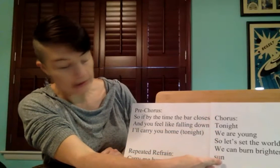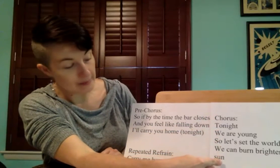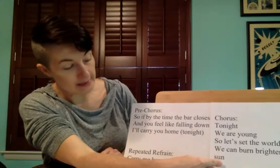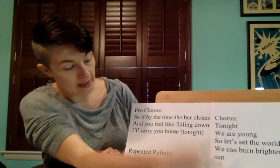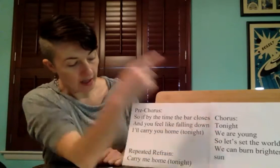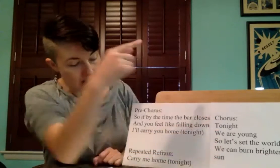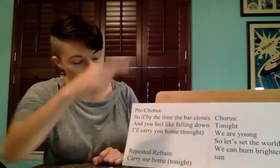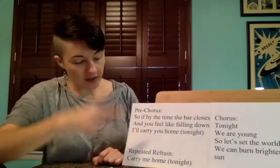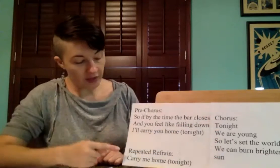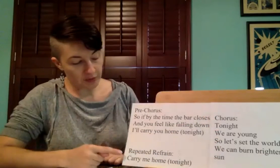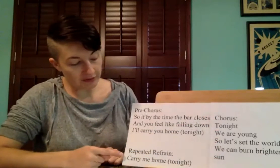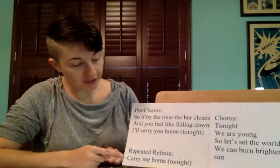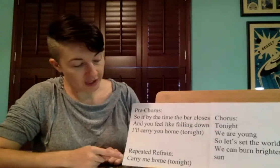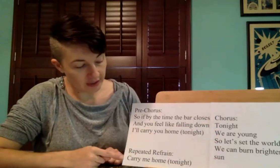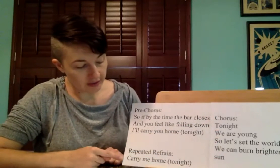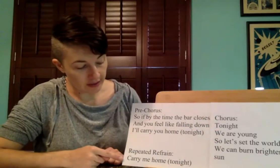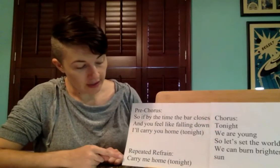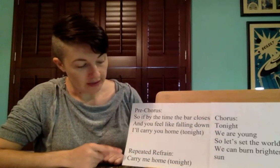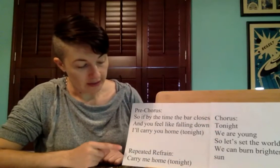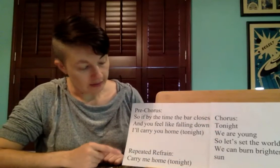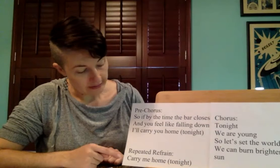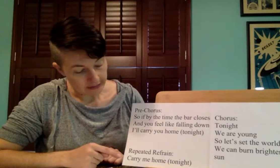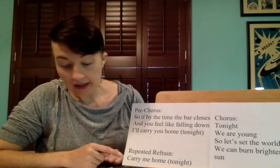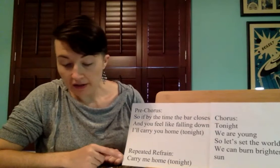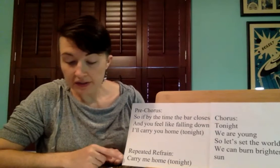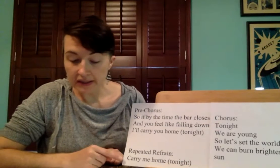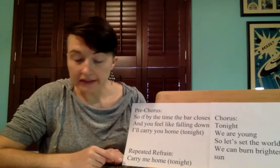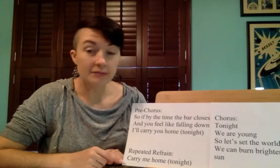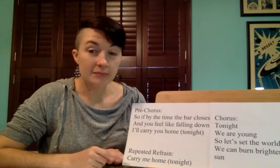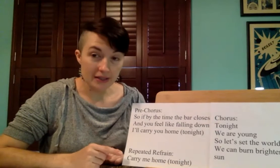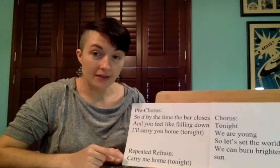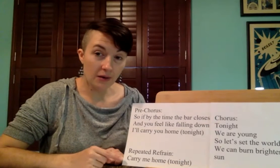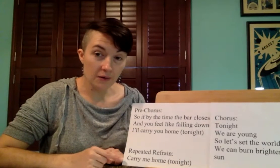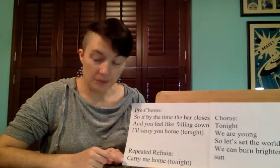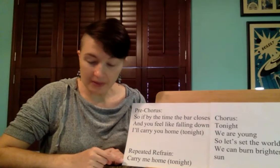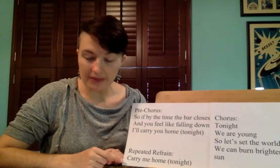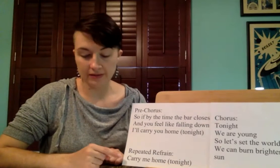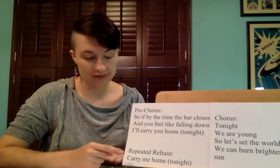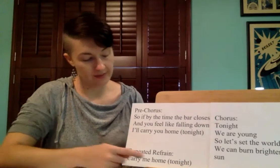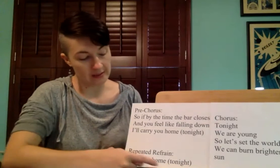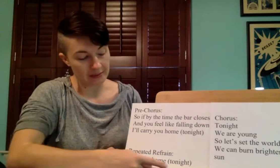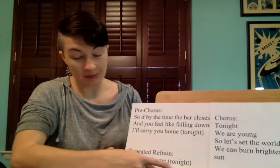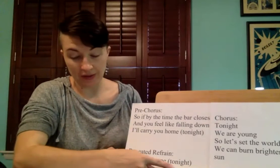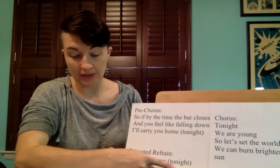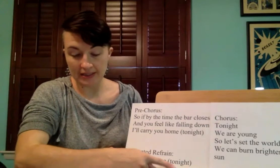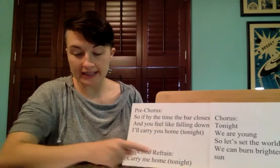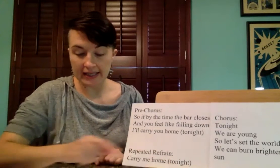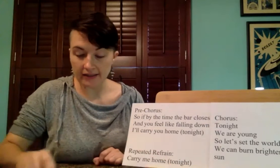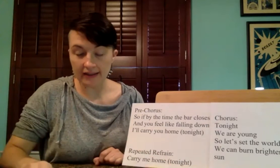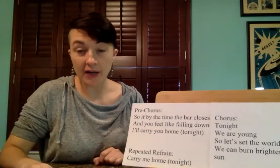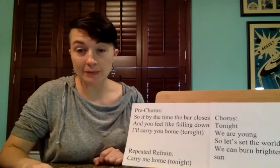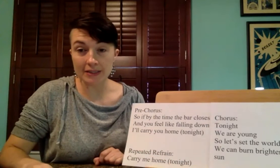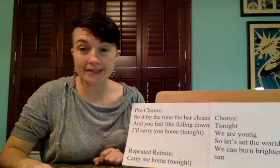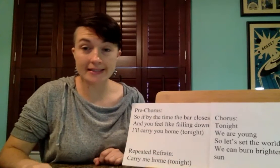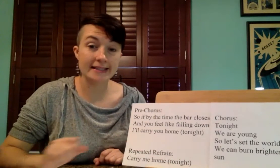times. And then the refrain, carry me home, sometimes with the word tonight added, that repeats